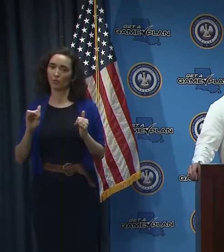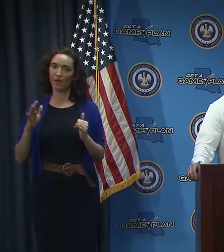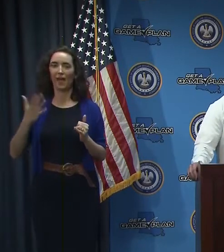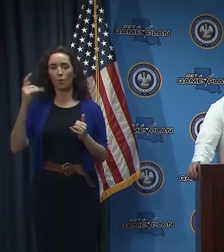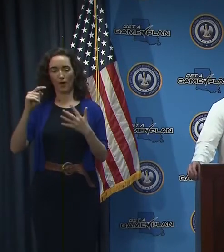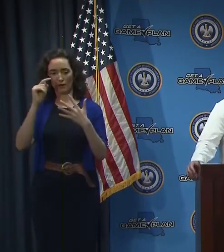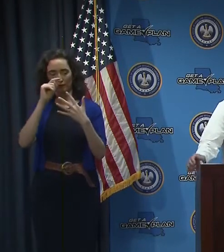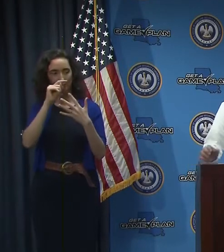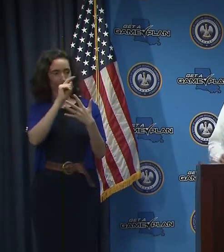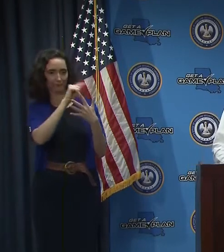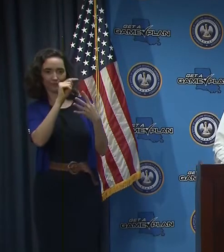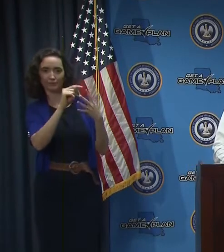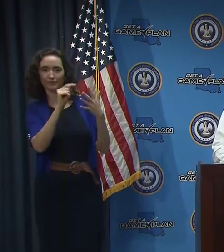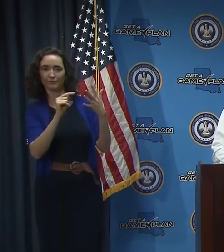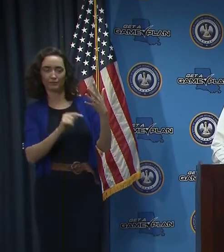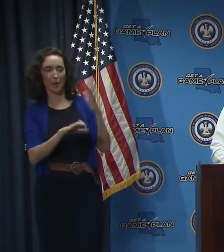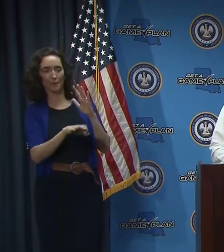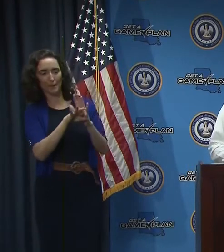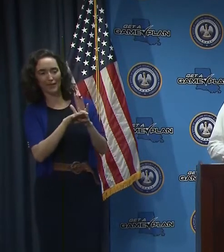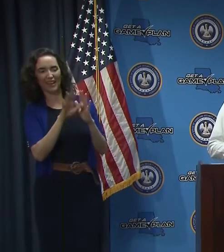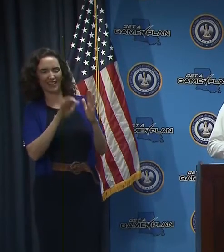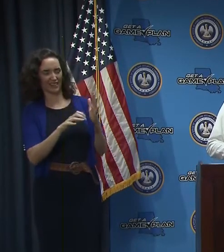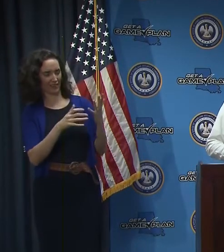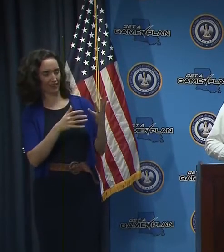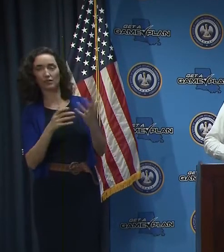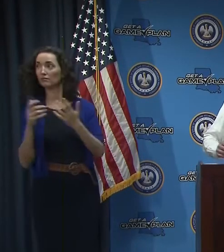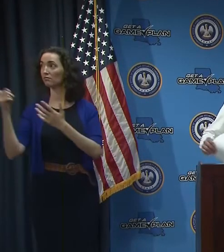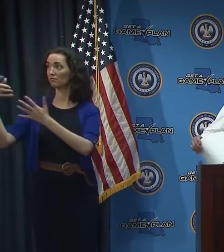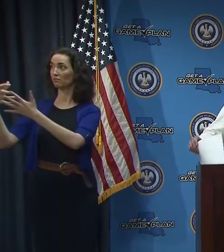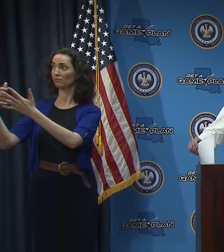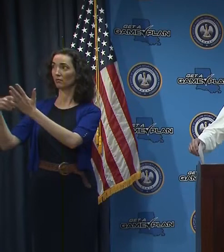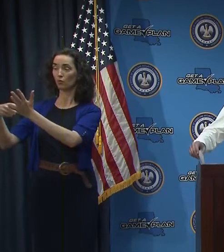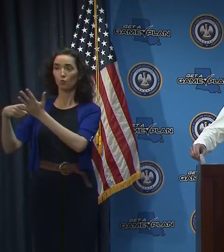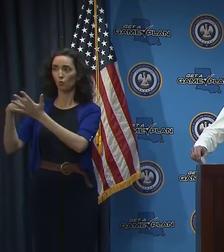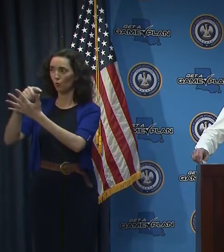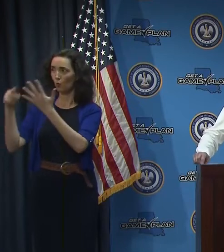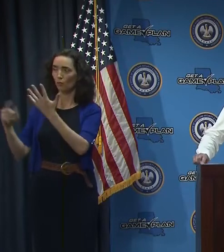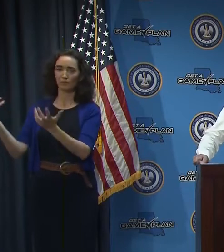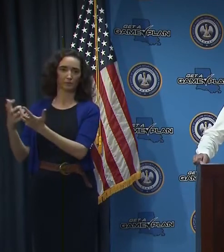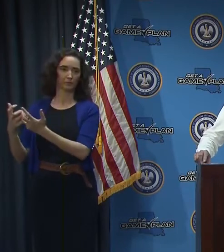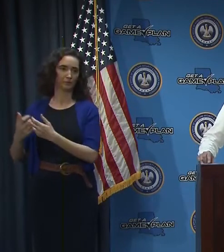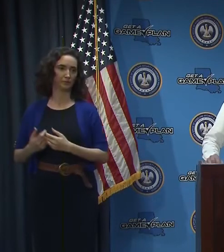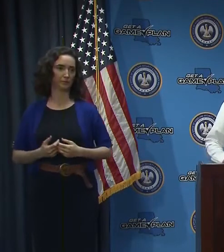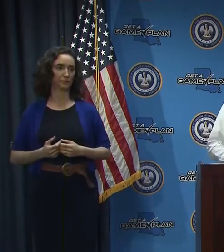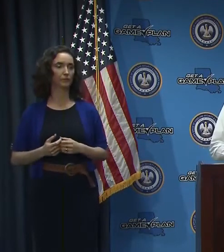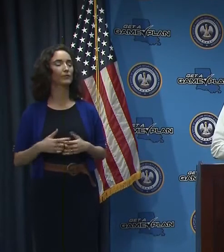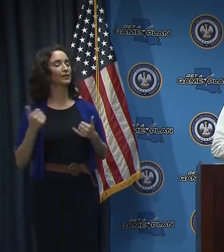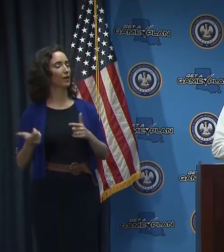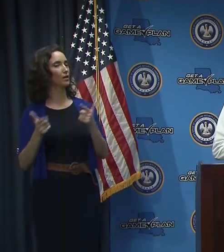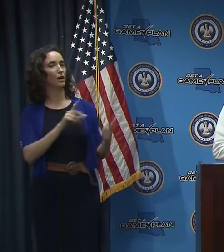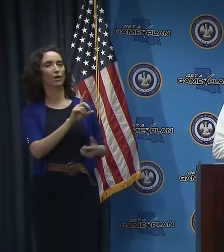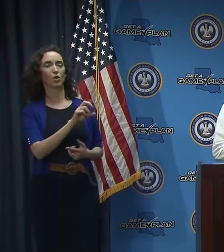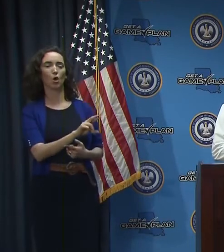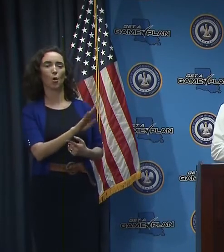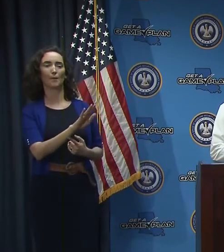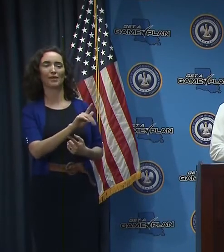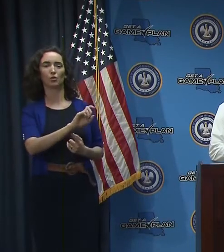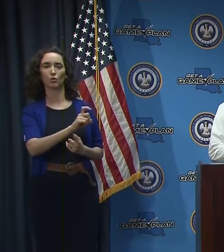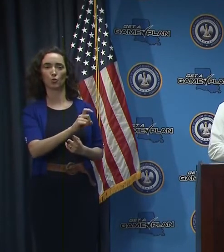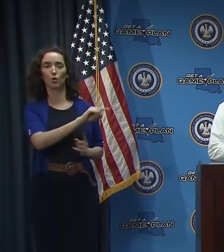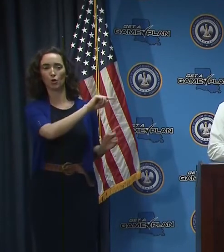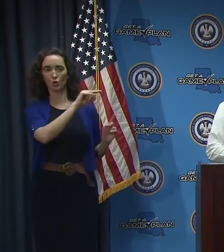were selected in the first place. And I'm going to ask Dr. Bu to come up and provide a little more context